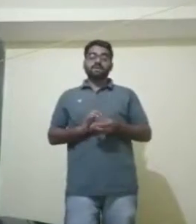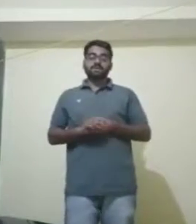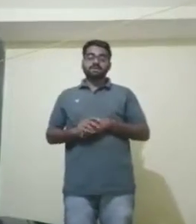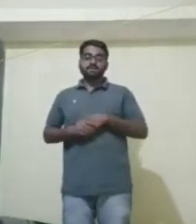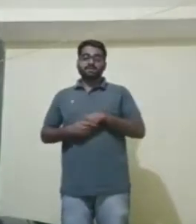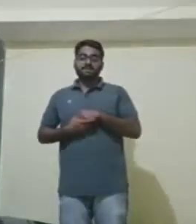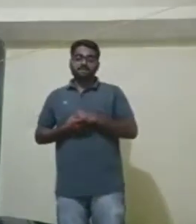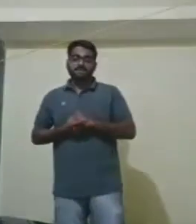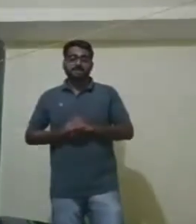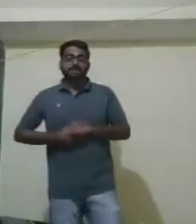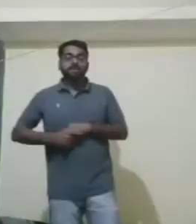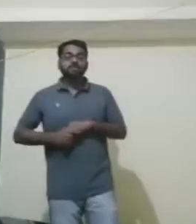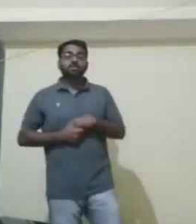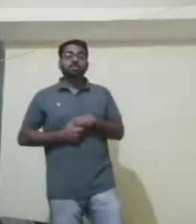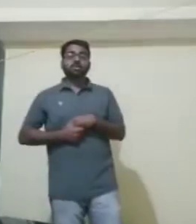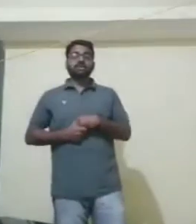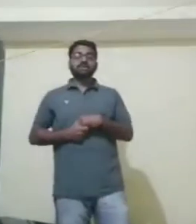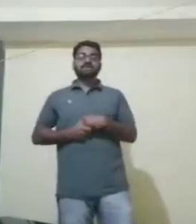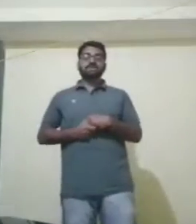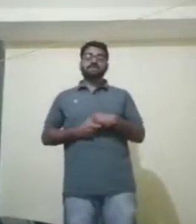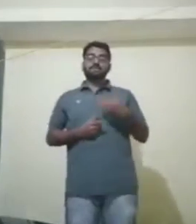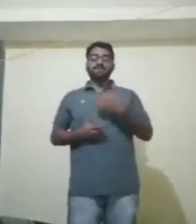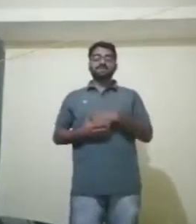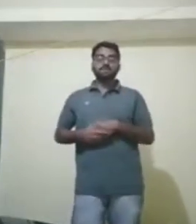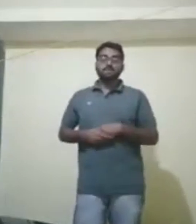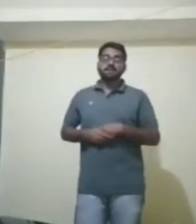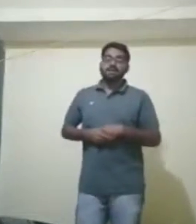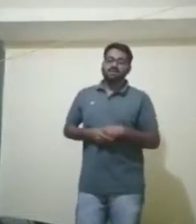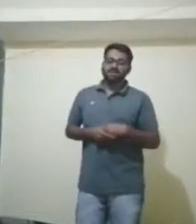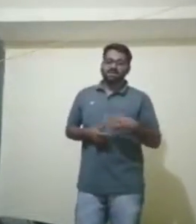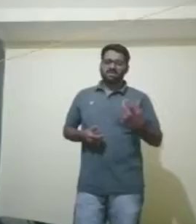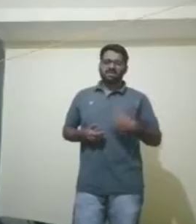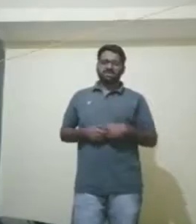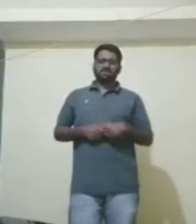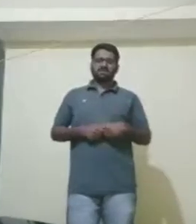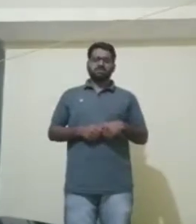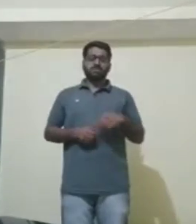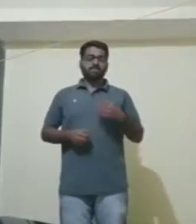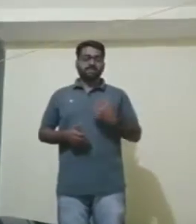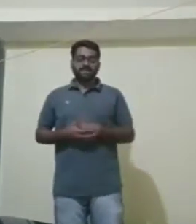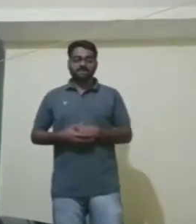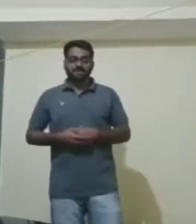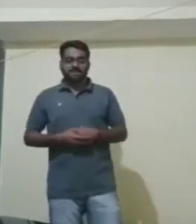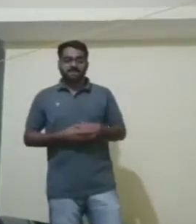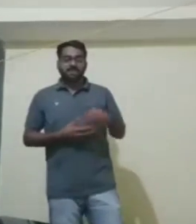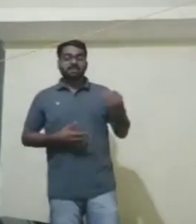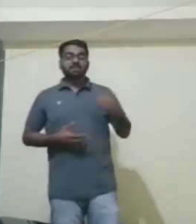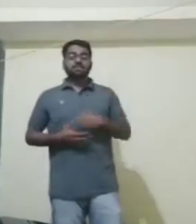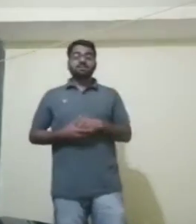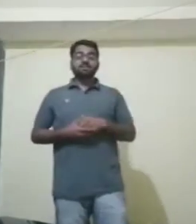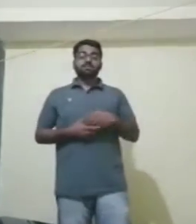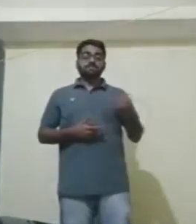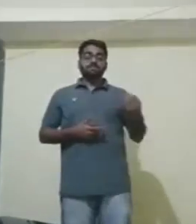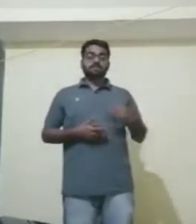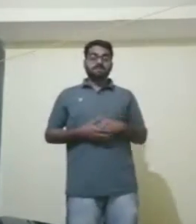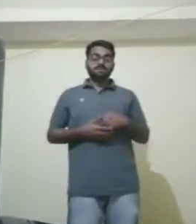lowercase method. In to lowercase method, same as our to uppercase method. In